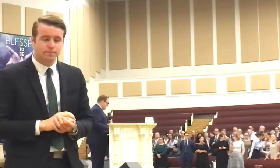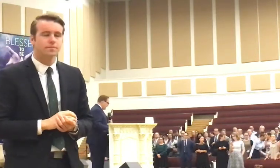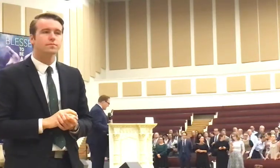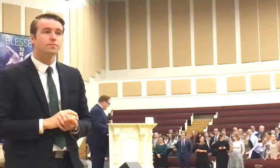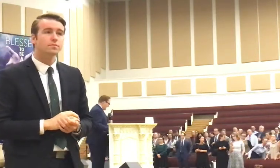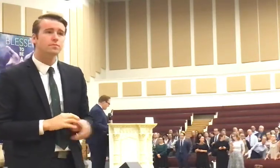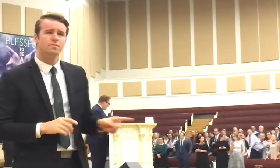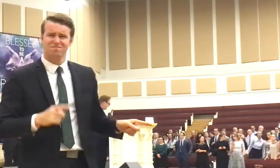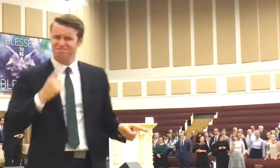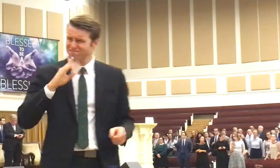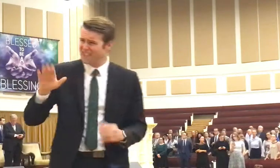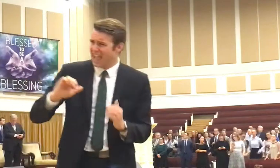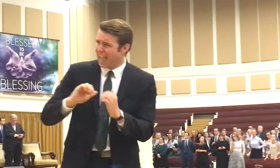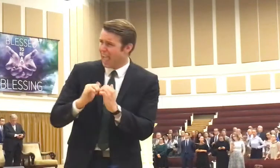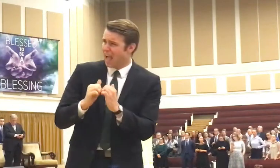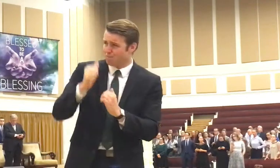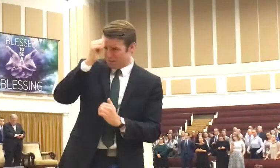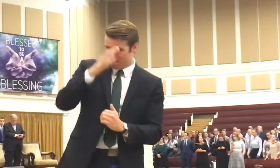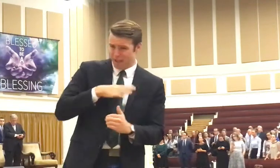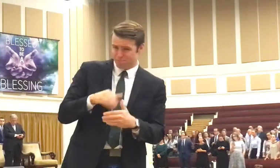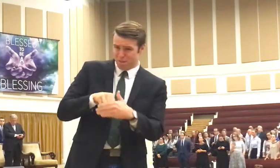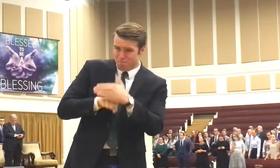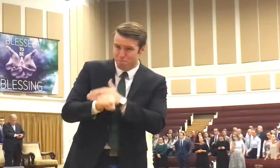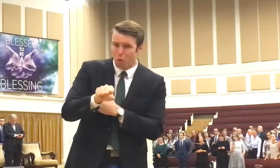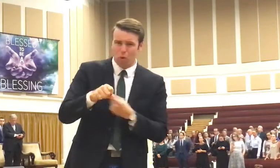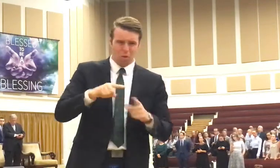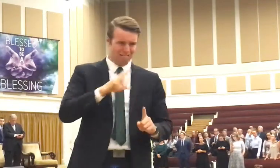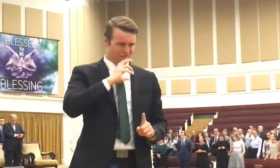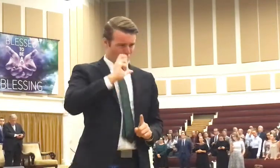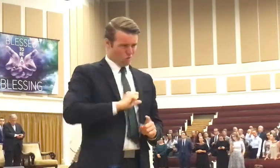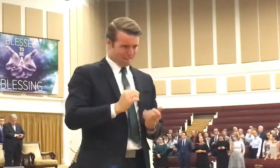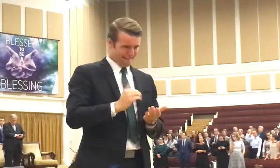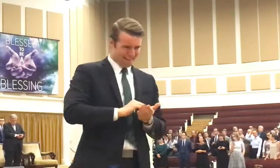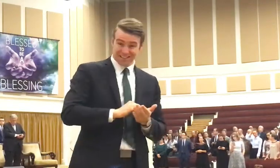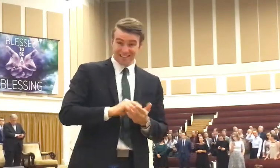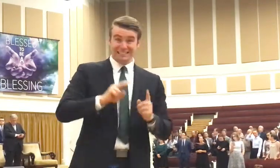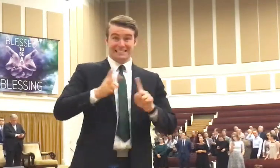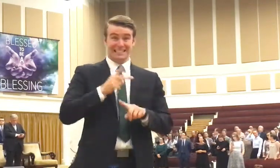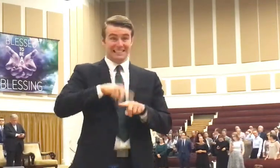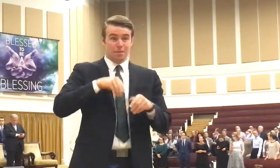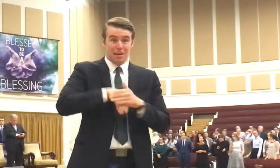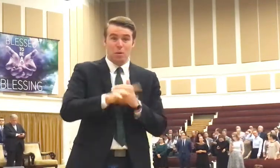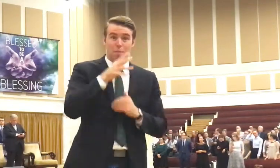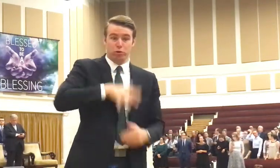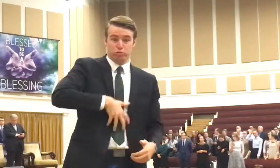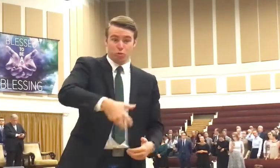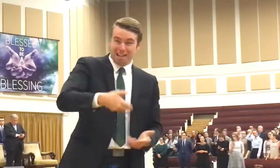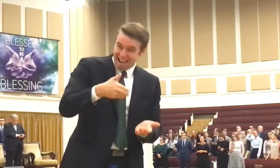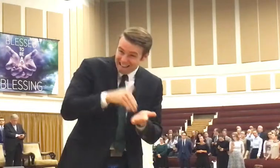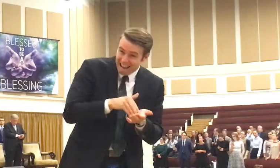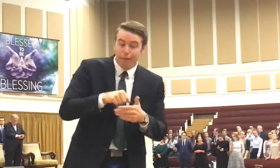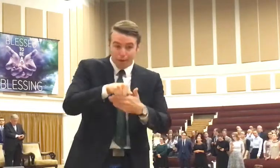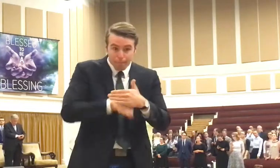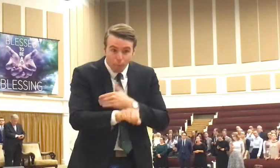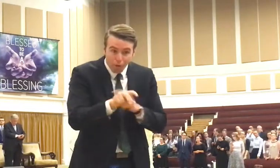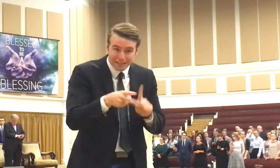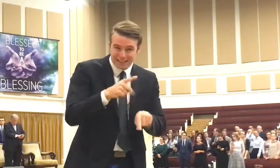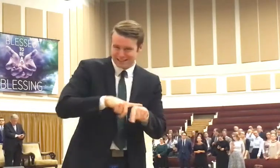Nicodemus saith unto him, "How can a man be born when he's old? Can he enter the second time into his mother's womb and be